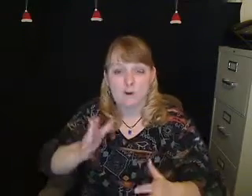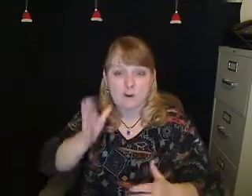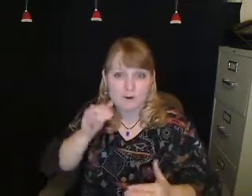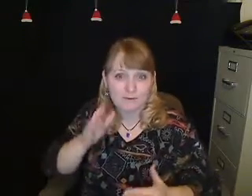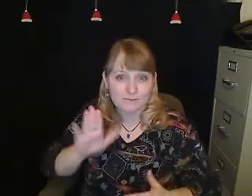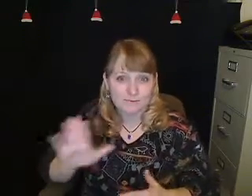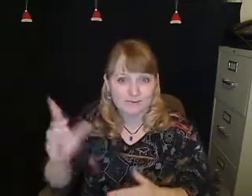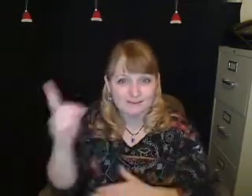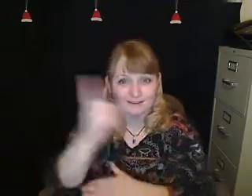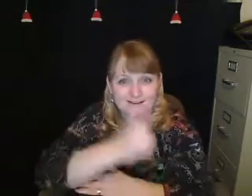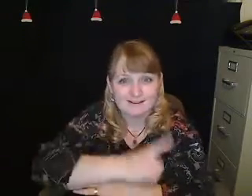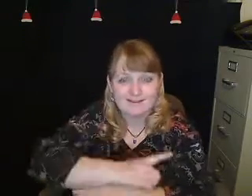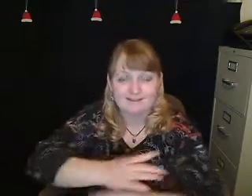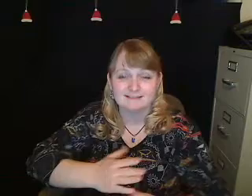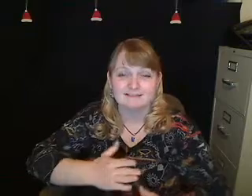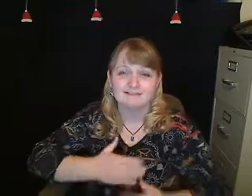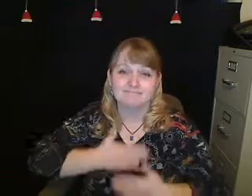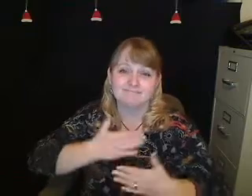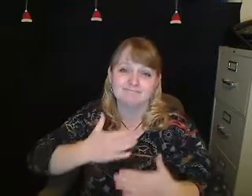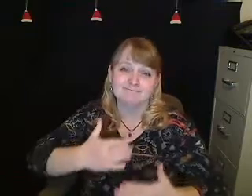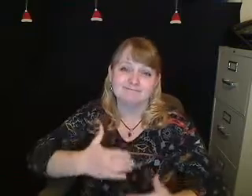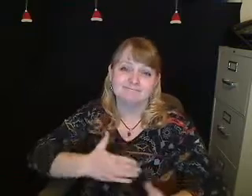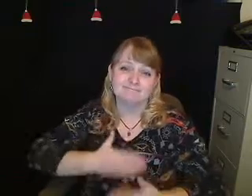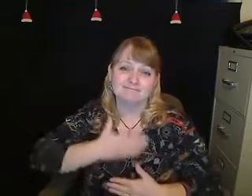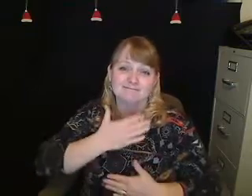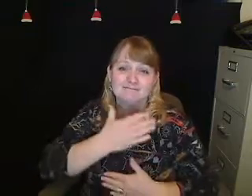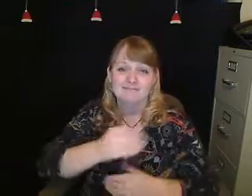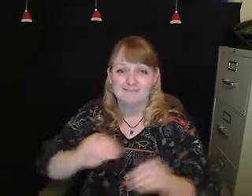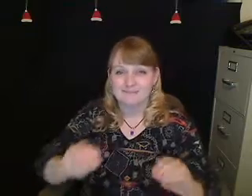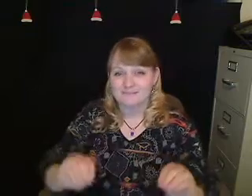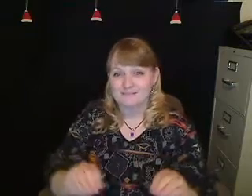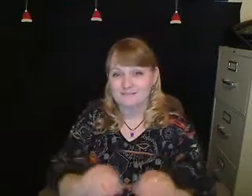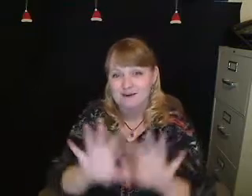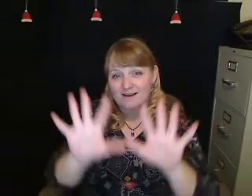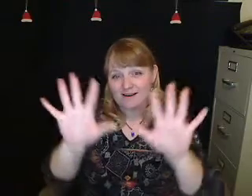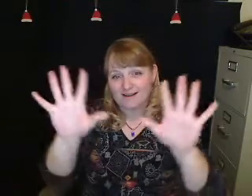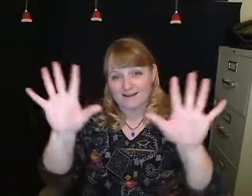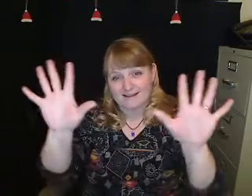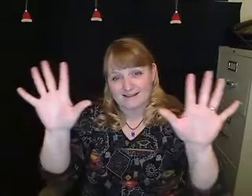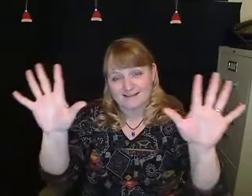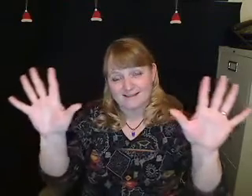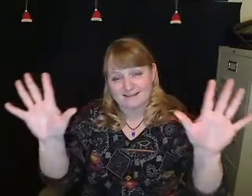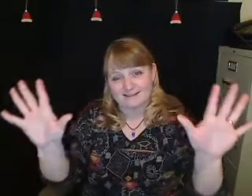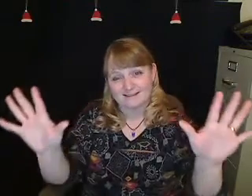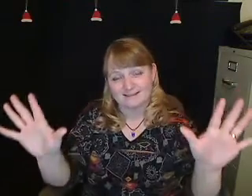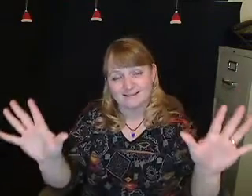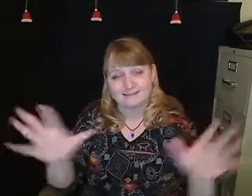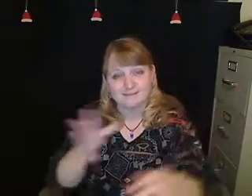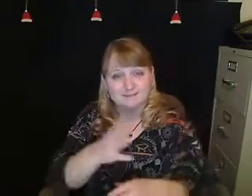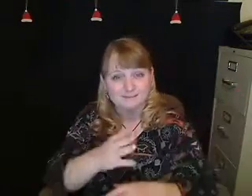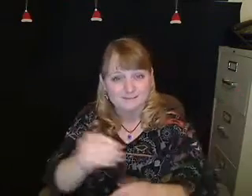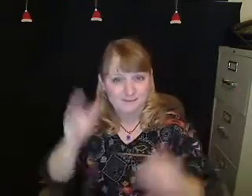Look, it's a giant enemy crowd. I want to tell you to forget about him. All because of you, Stream. He's a great